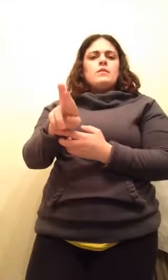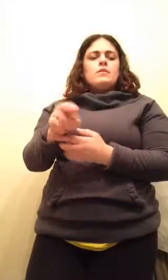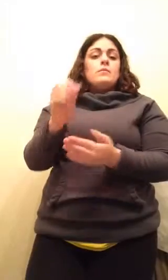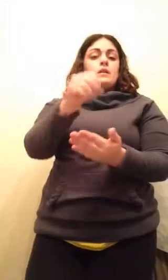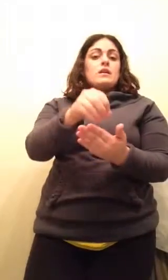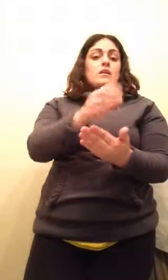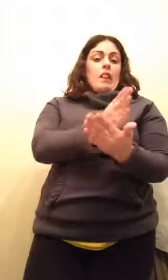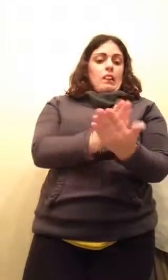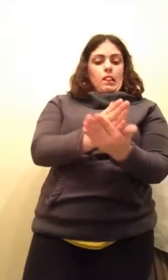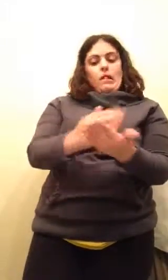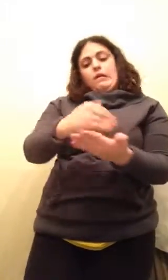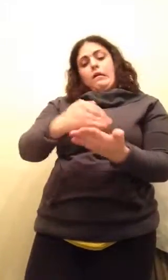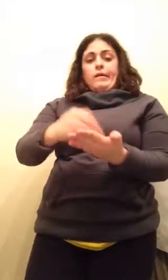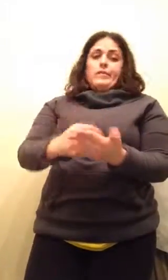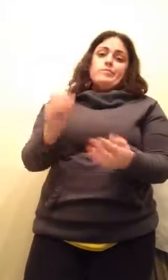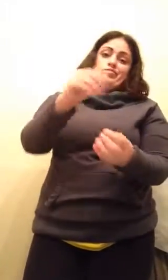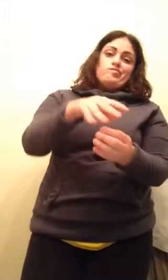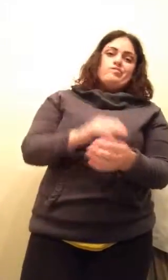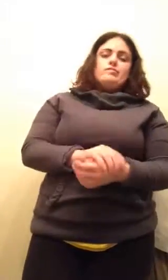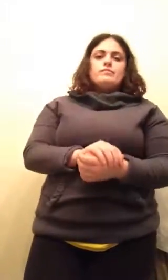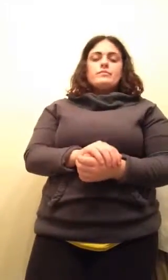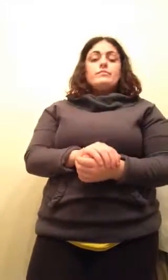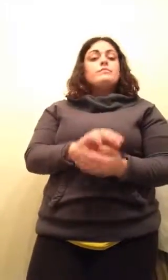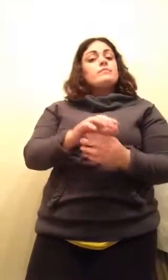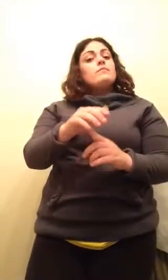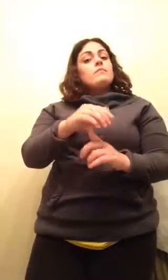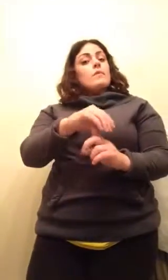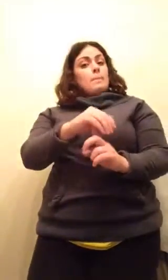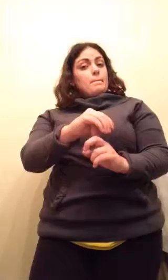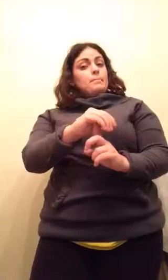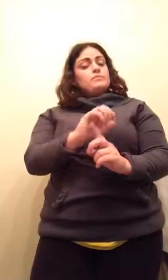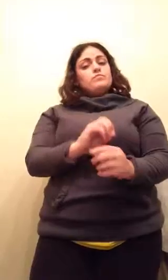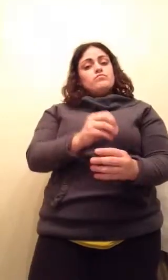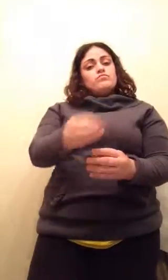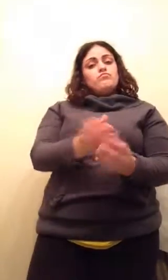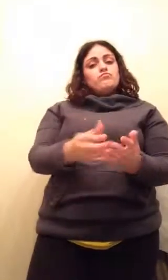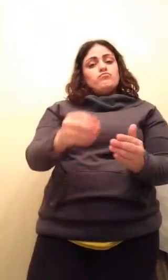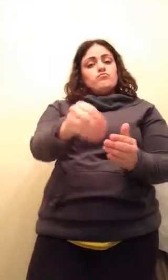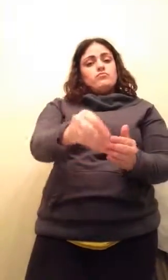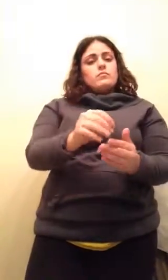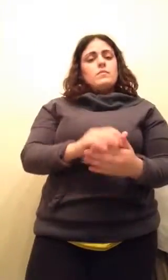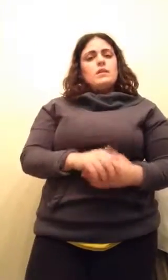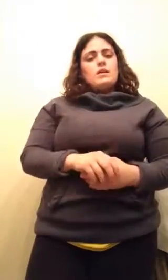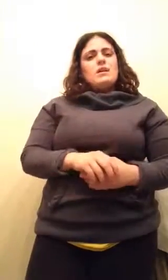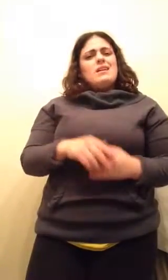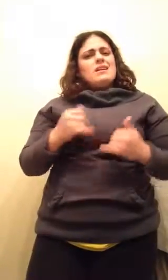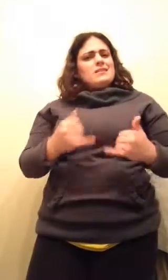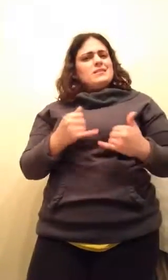You know what I mean? So, mushrooms go in. I'm going to now turn this into like a pie filling. 1 heaped